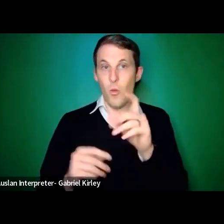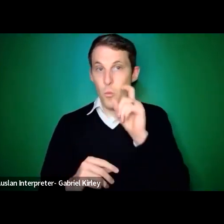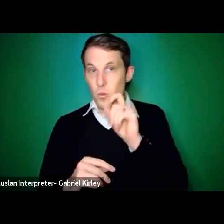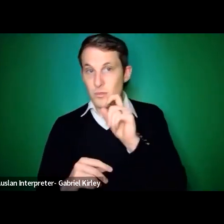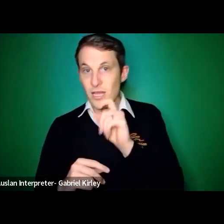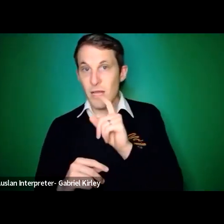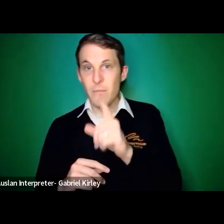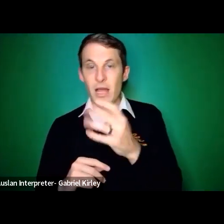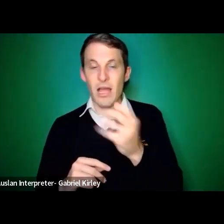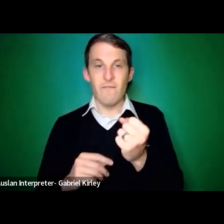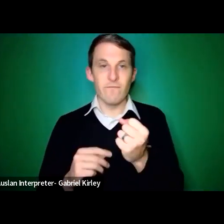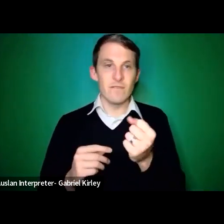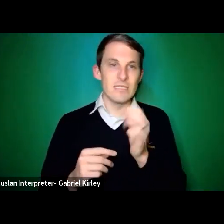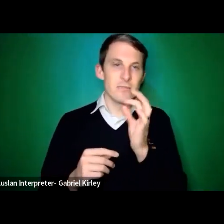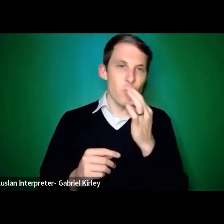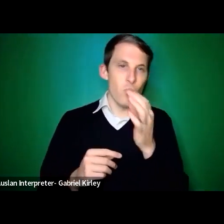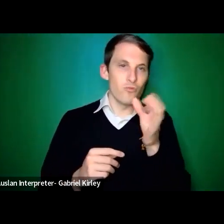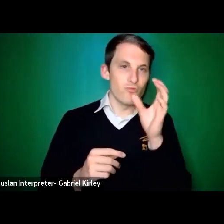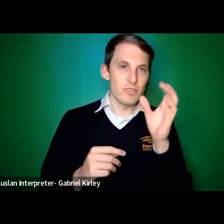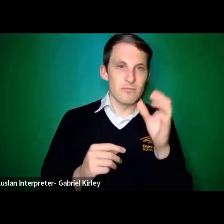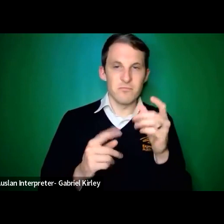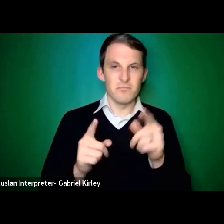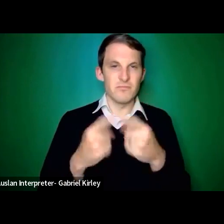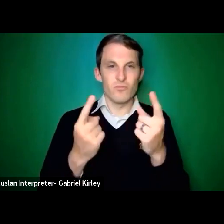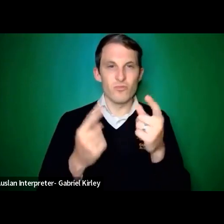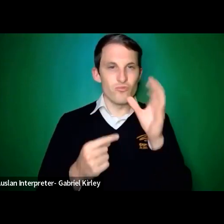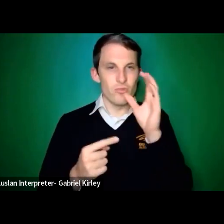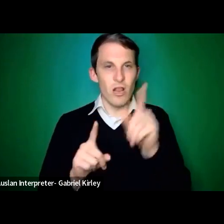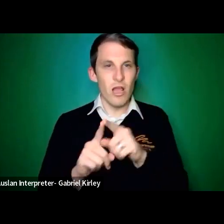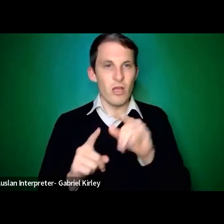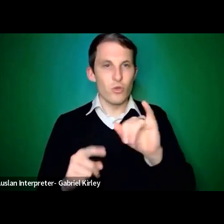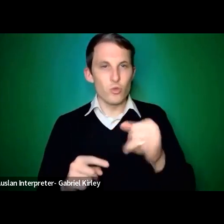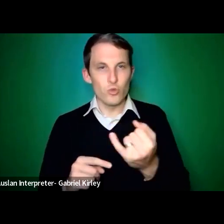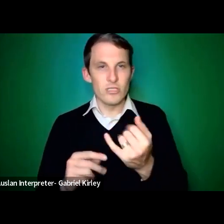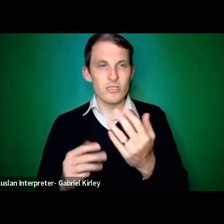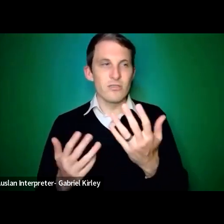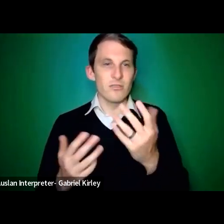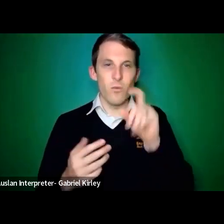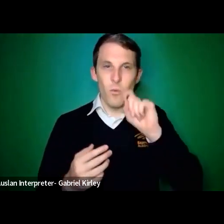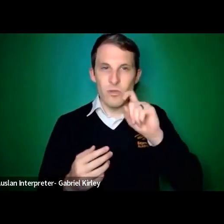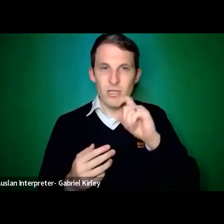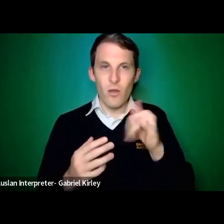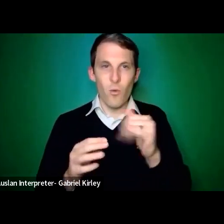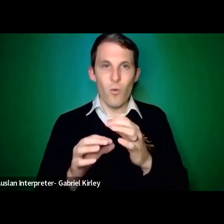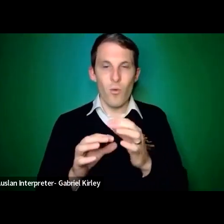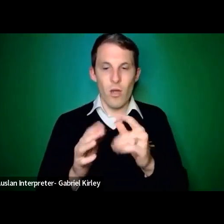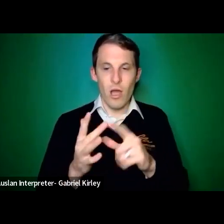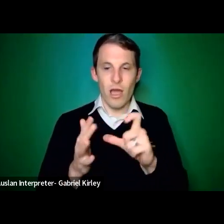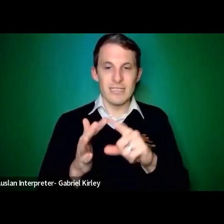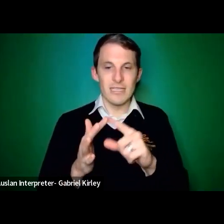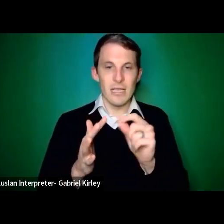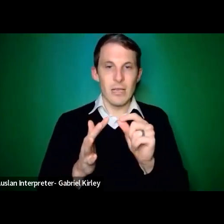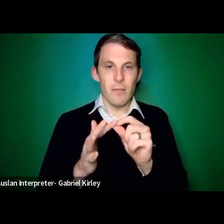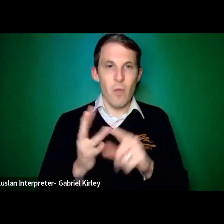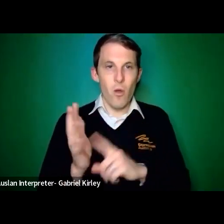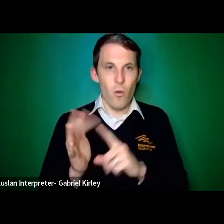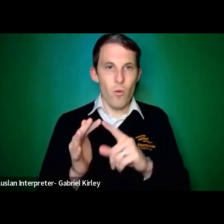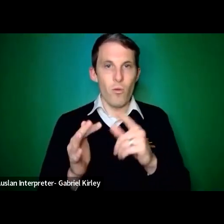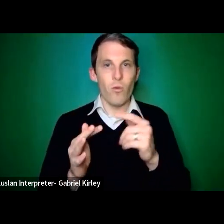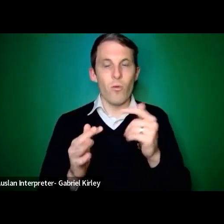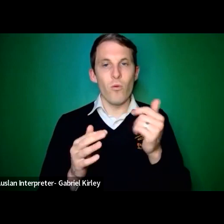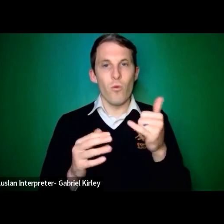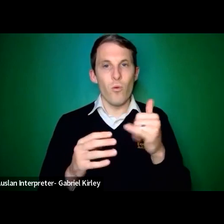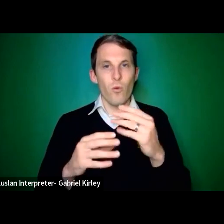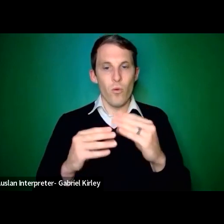take small, frequent amounts of fluid. It may be juice, water, an icy pole, purees. The little sachets of purees can be